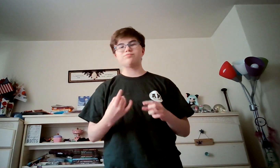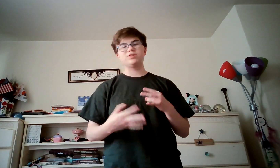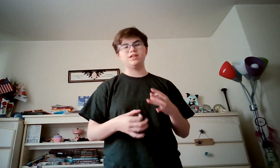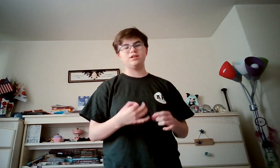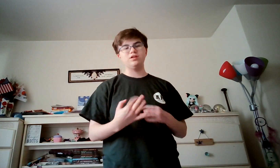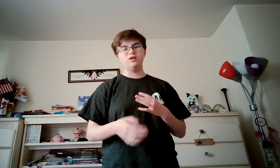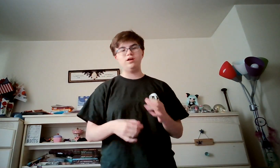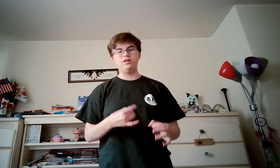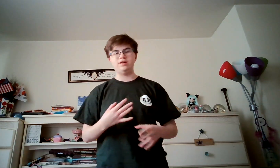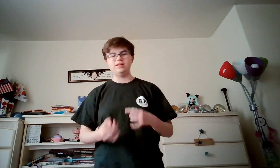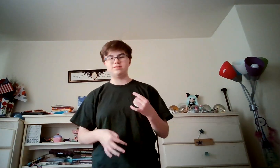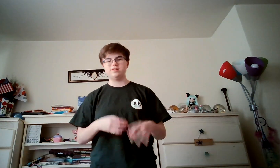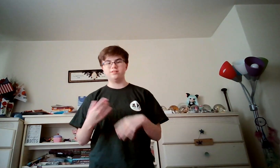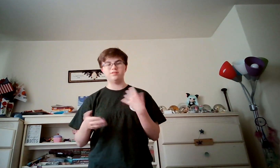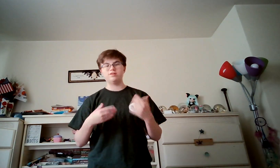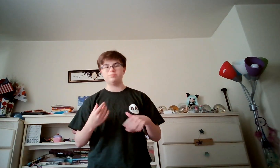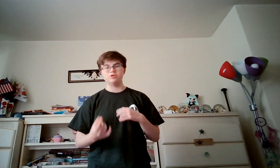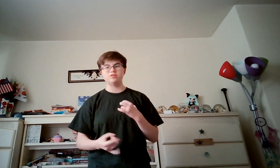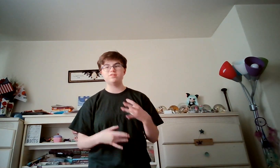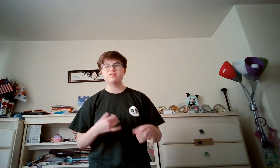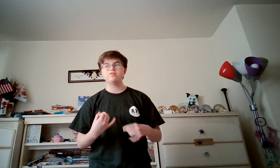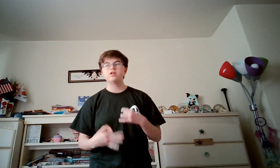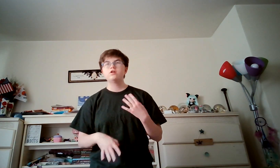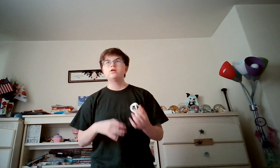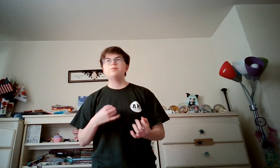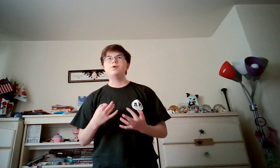like holidays and then sometimes like birthdays and stuff. But